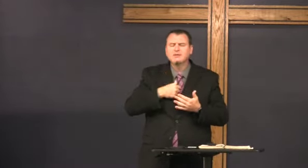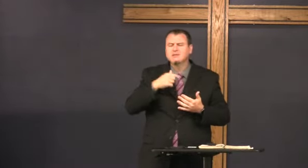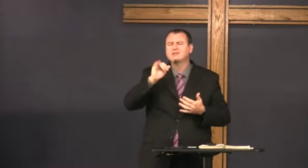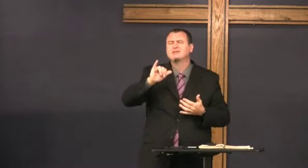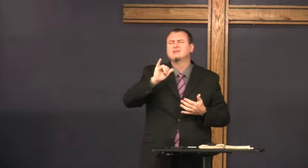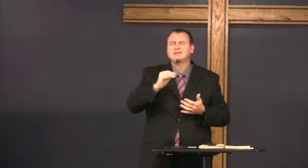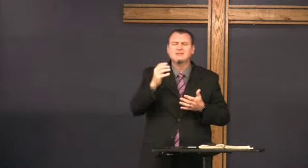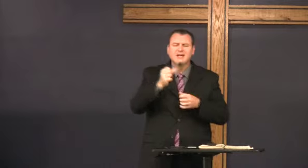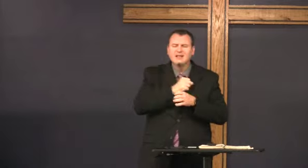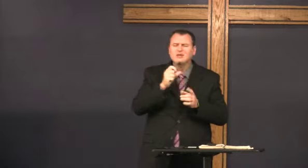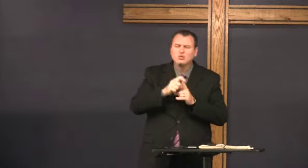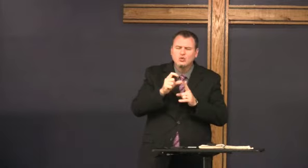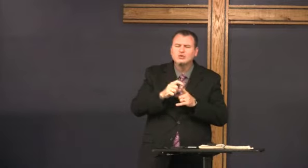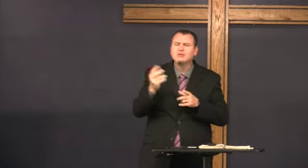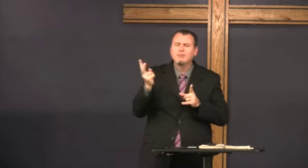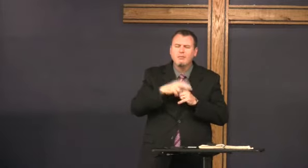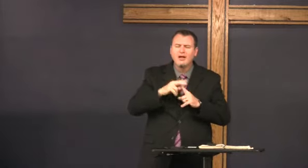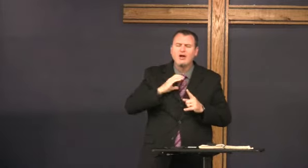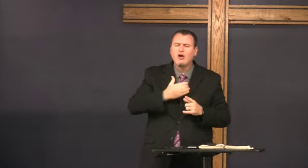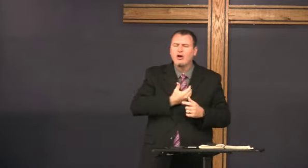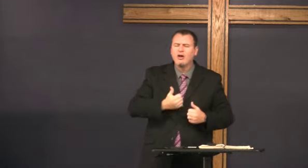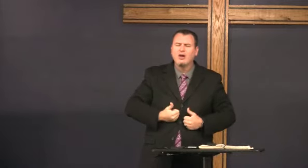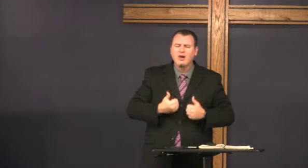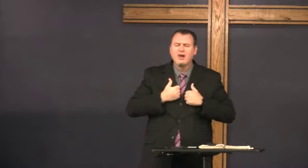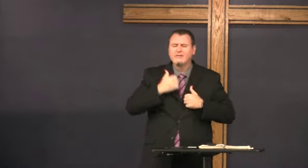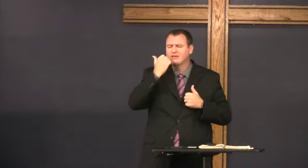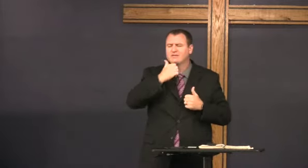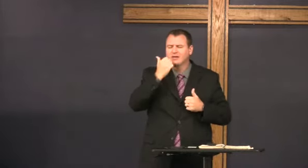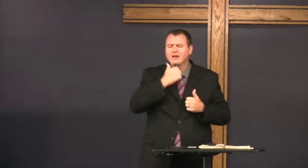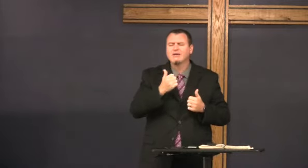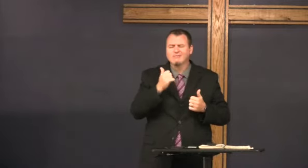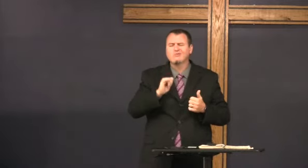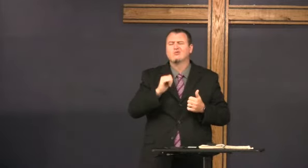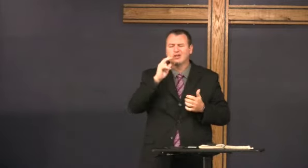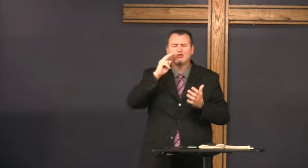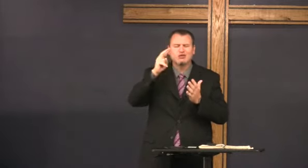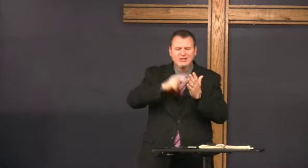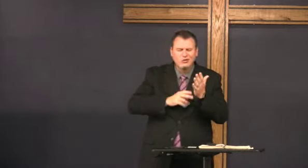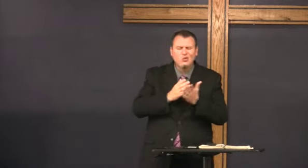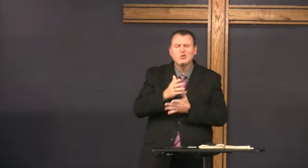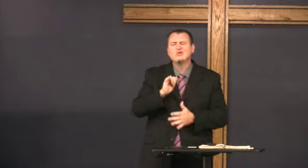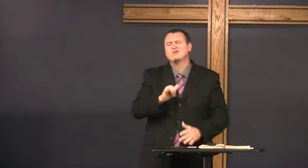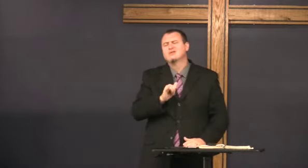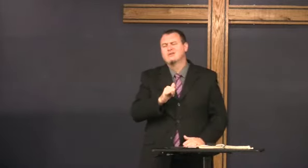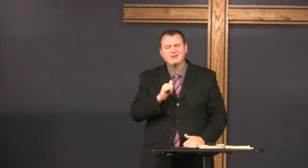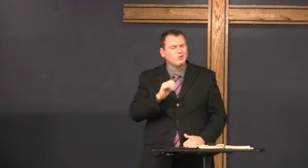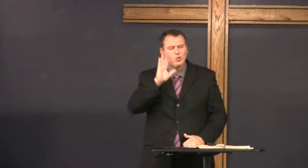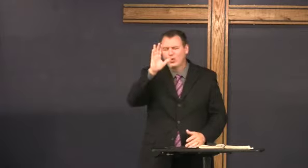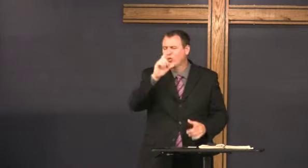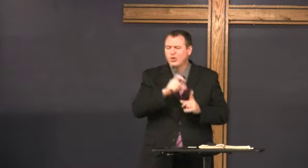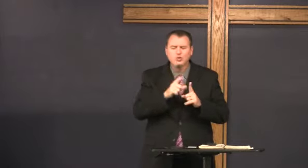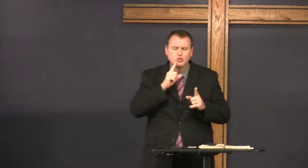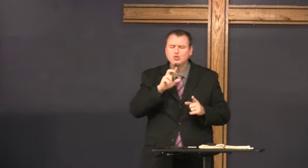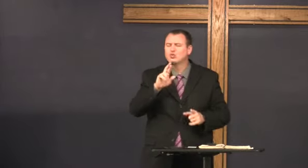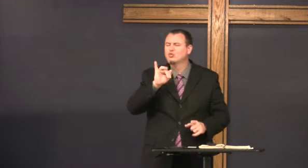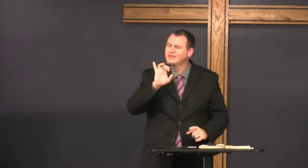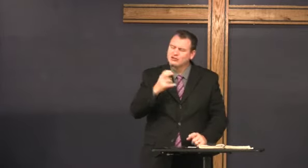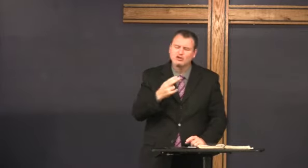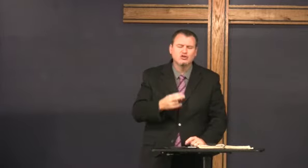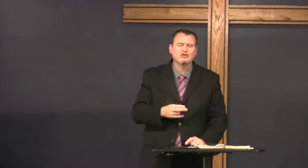from Proverbs, the book of wisdom. I pray that we apply your word to our lives every day. We read through